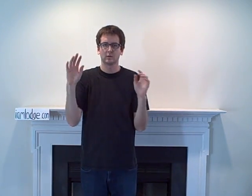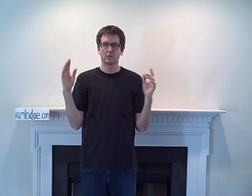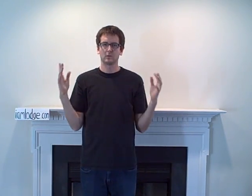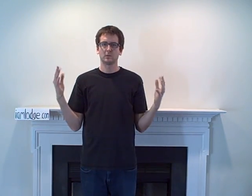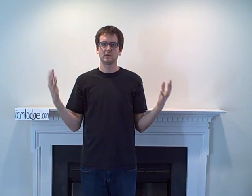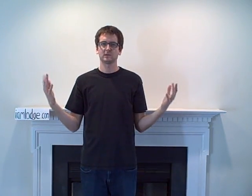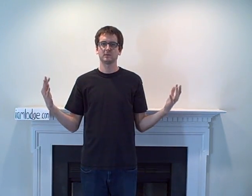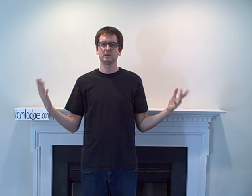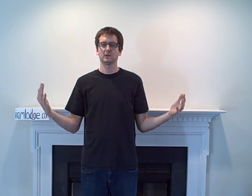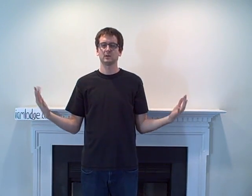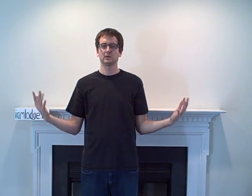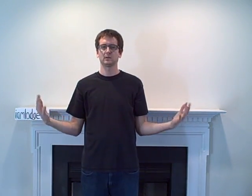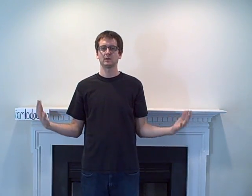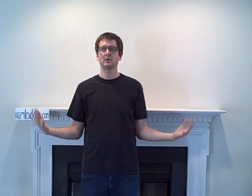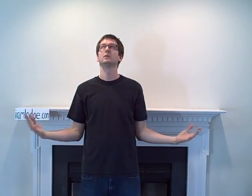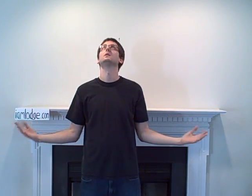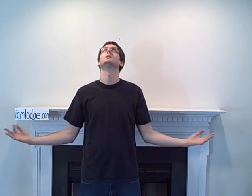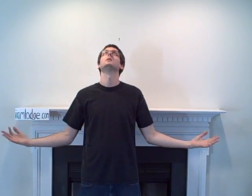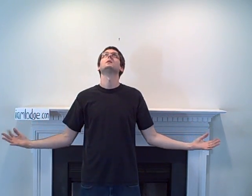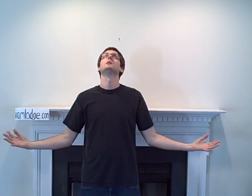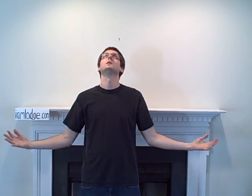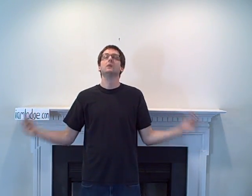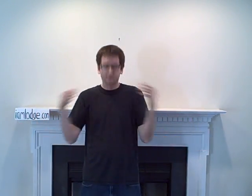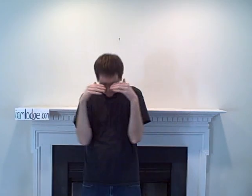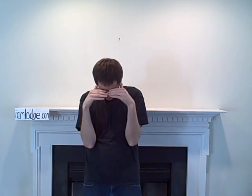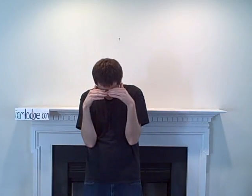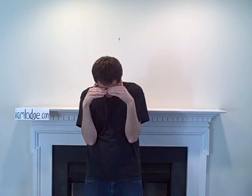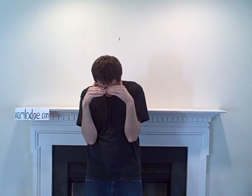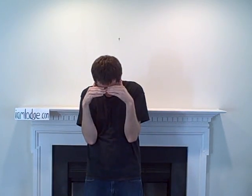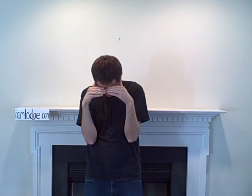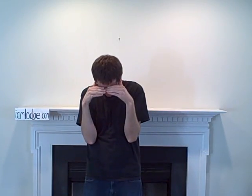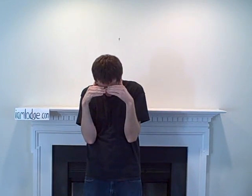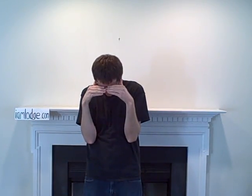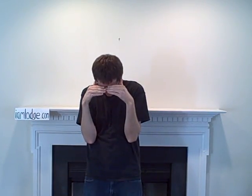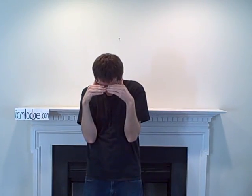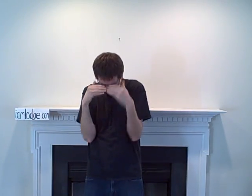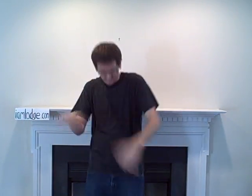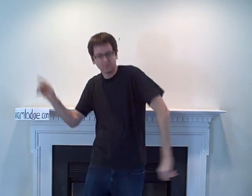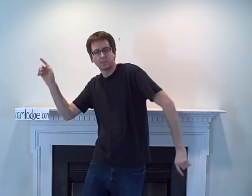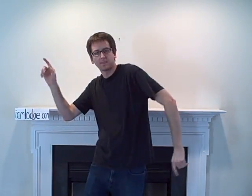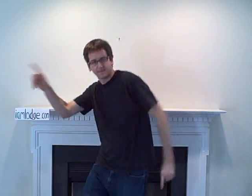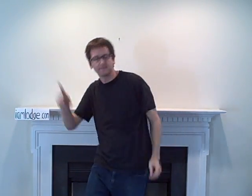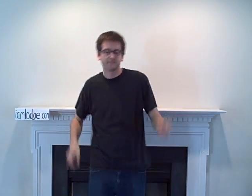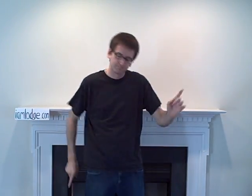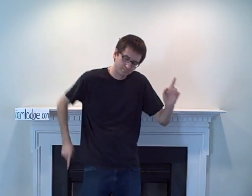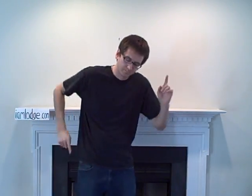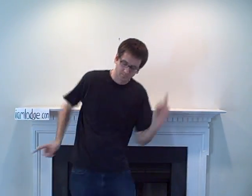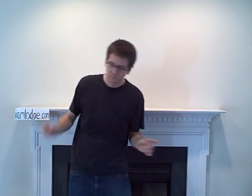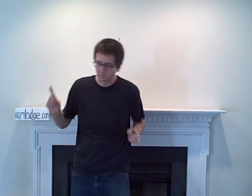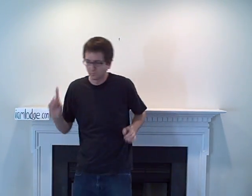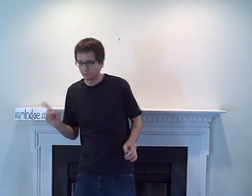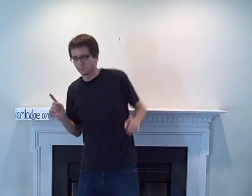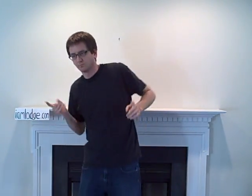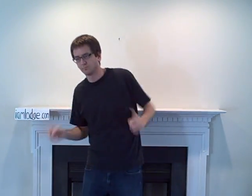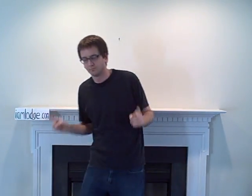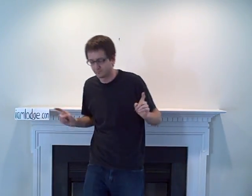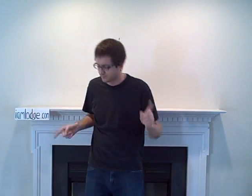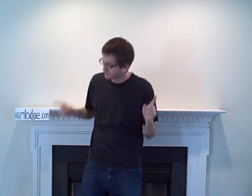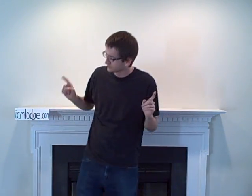chloroplasts they begin. Collecting sunlight, afraid of the dark again. Na na na na na. Na na na